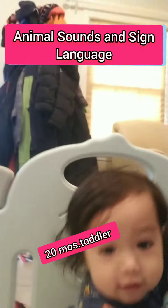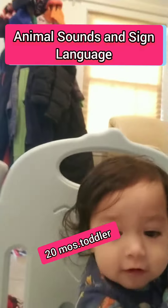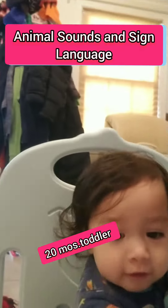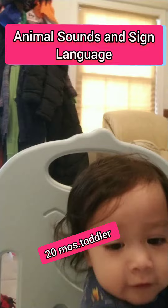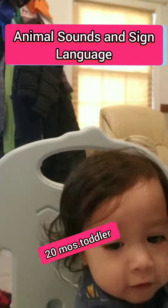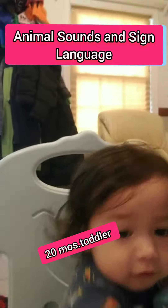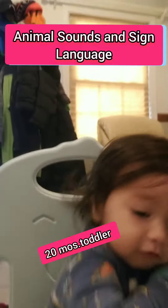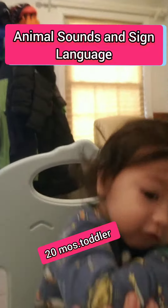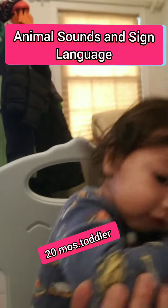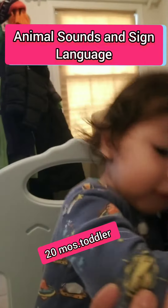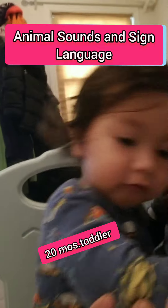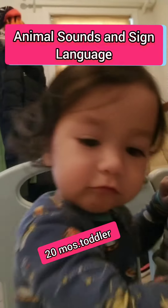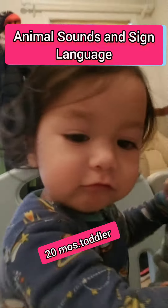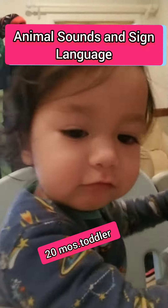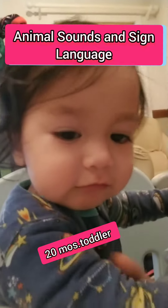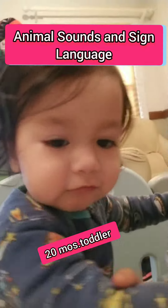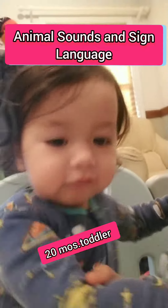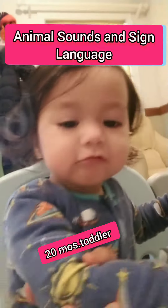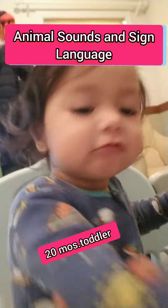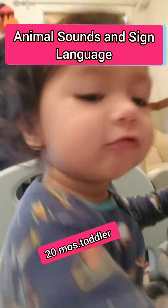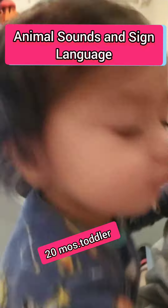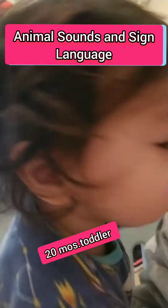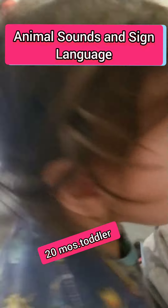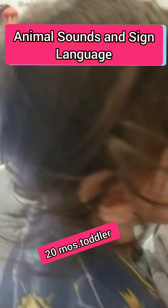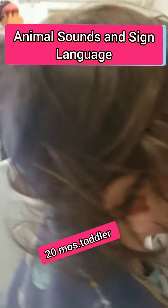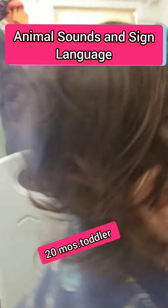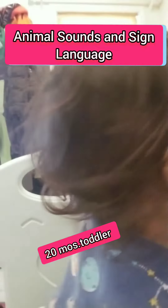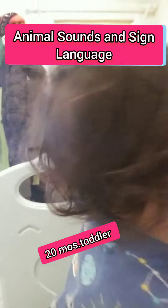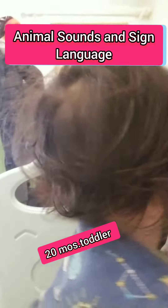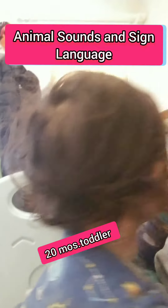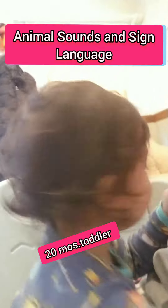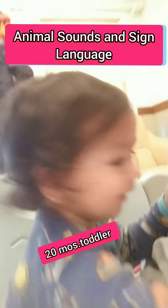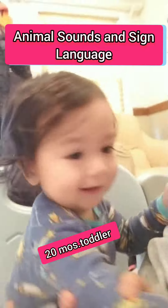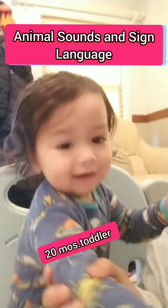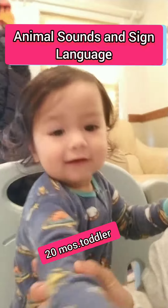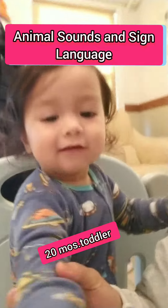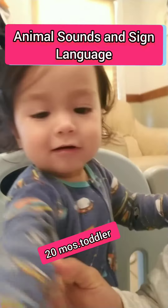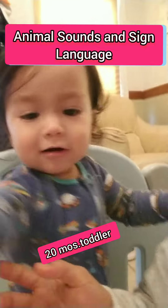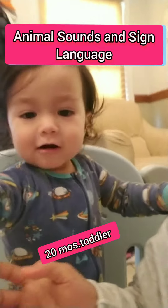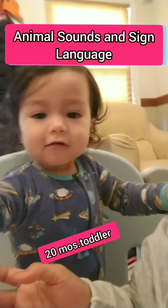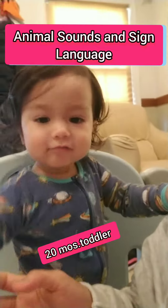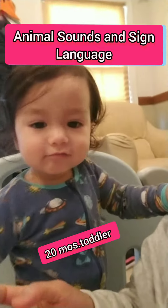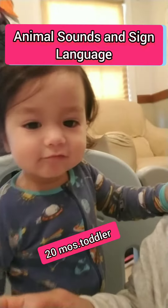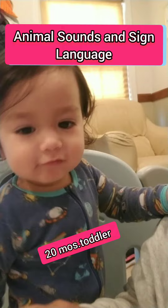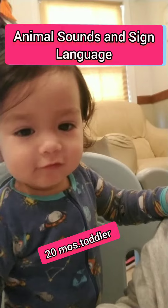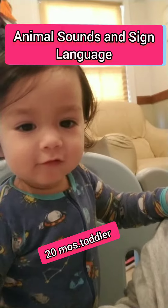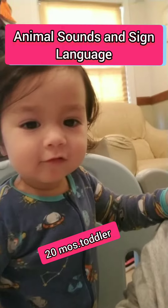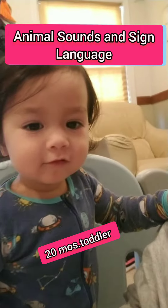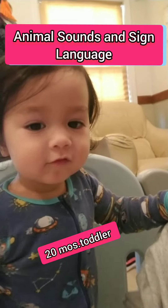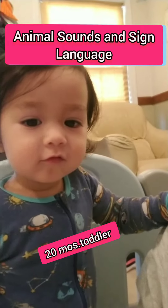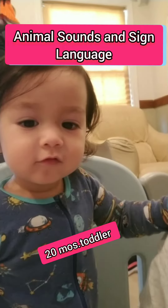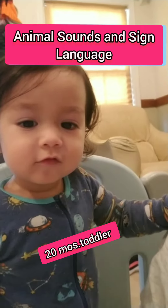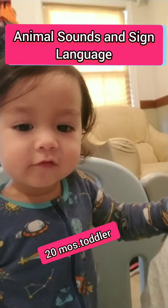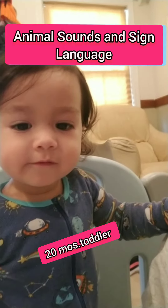how about the cat how about the cat how about the cat